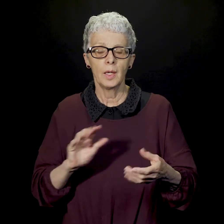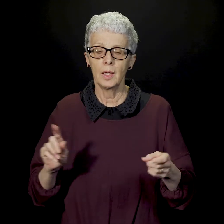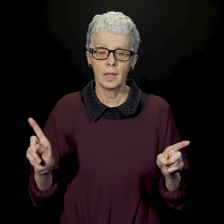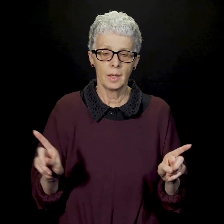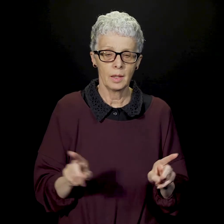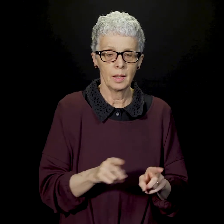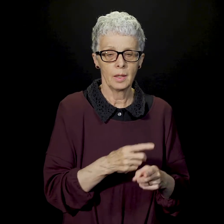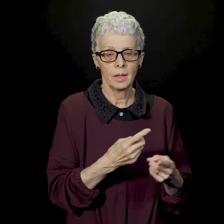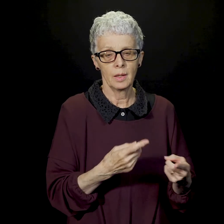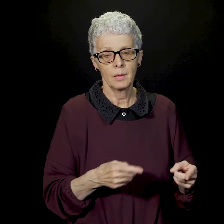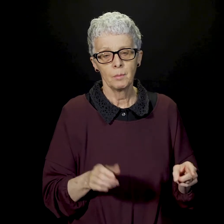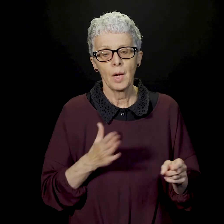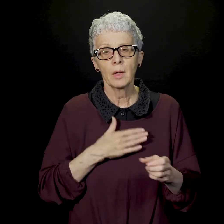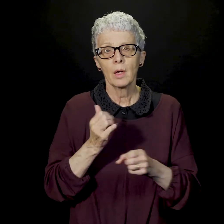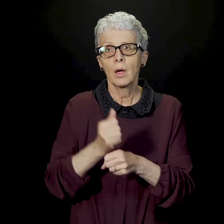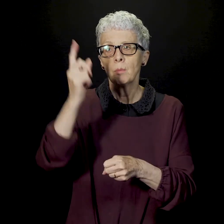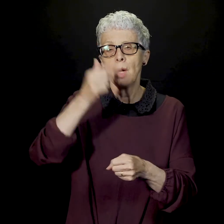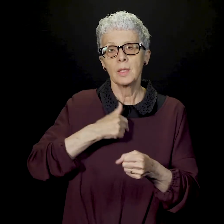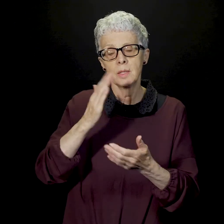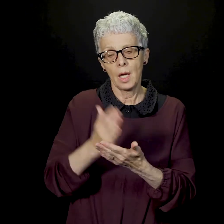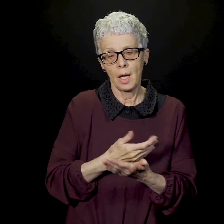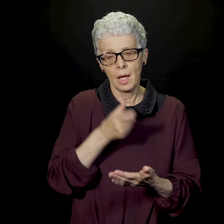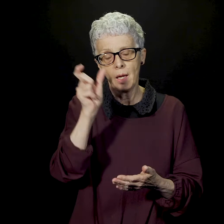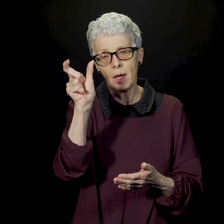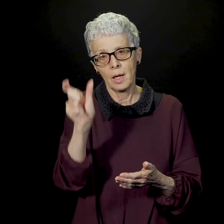free. I've got my